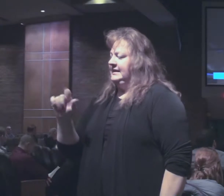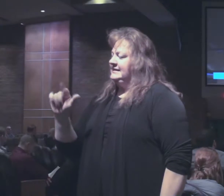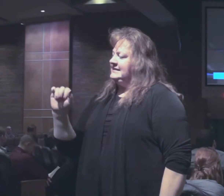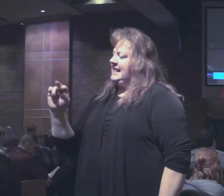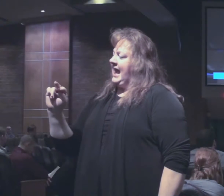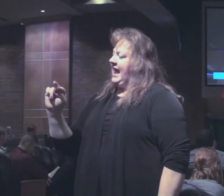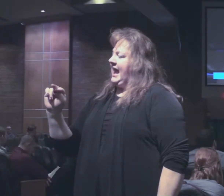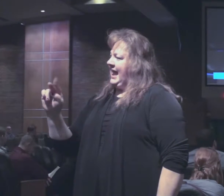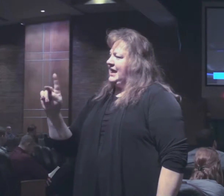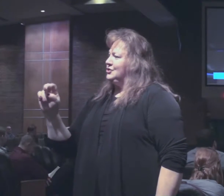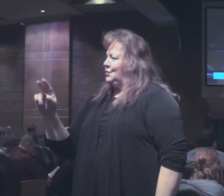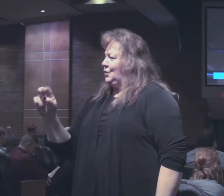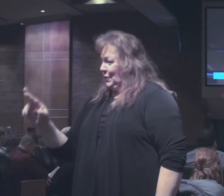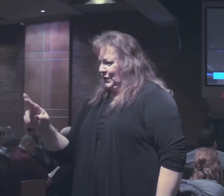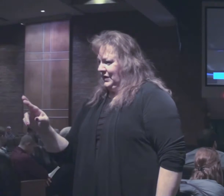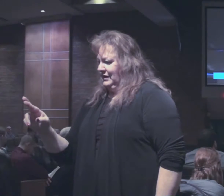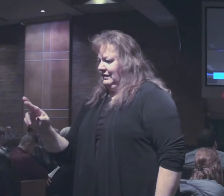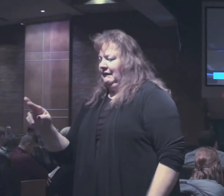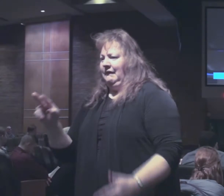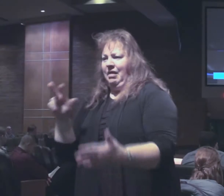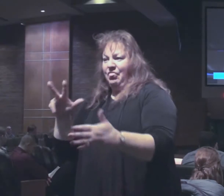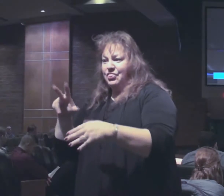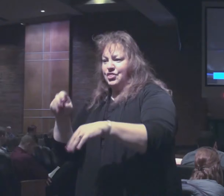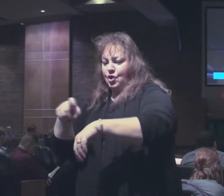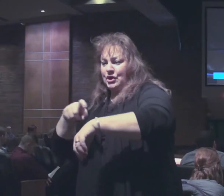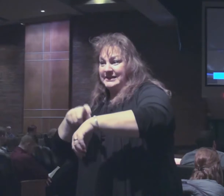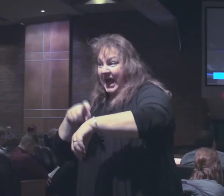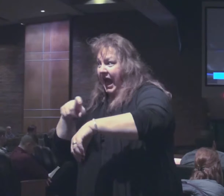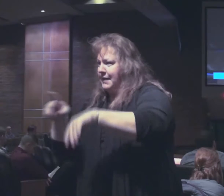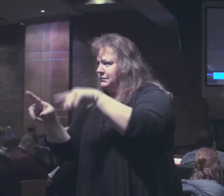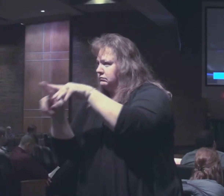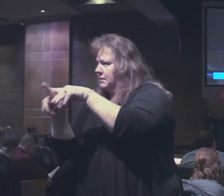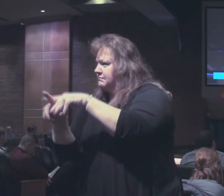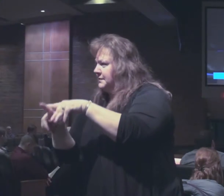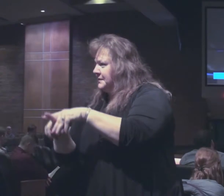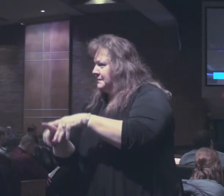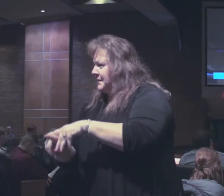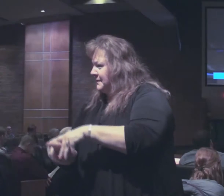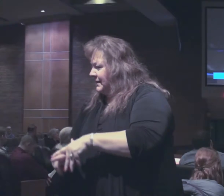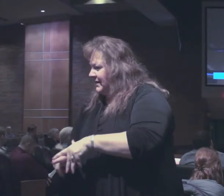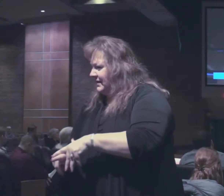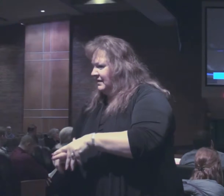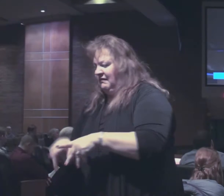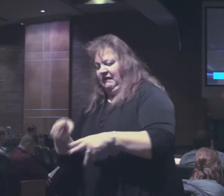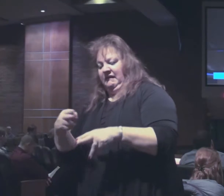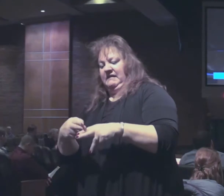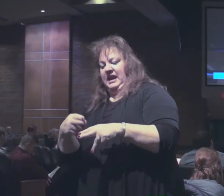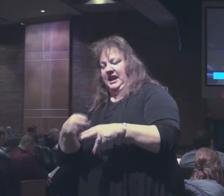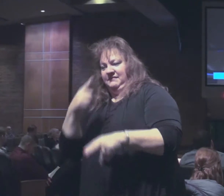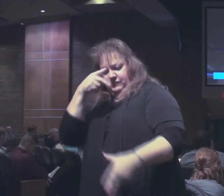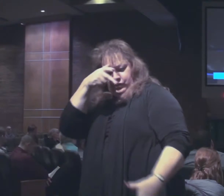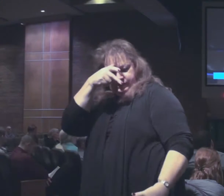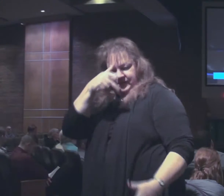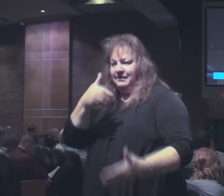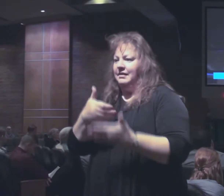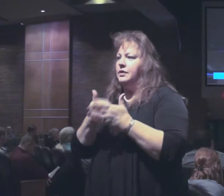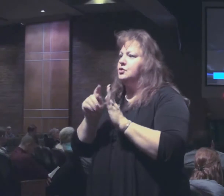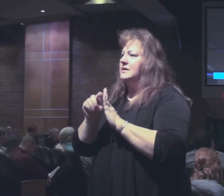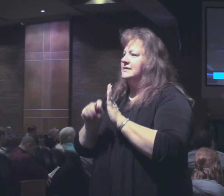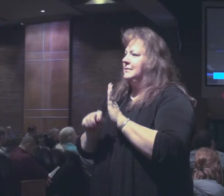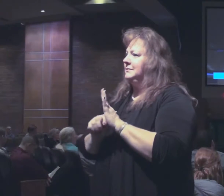I looked in some 30 times approximately. That's a name for the devil in the New